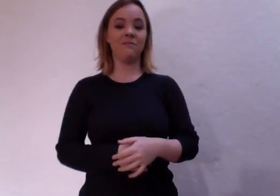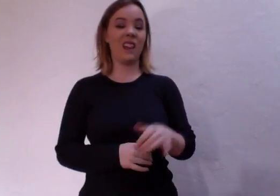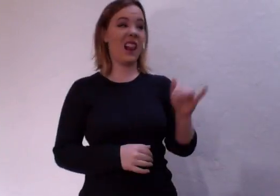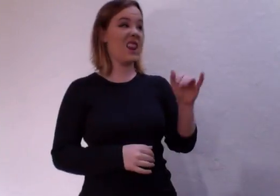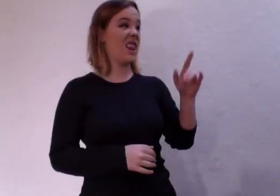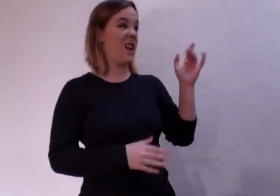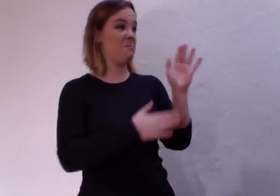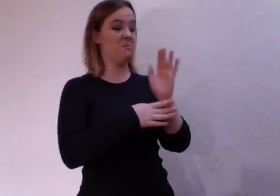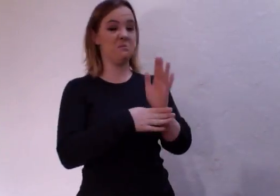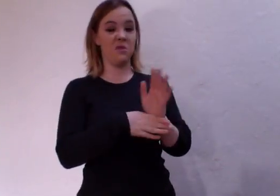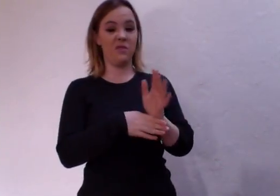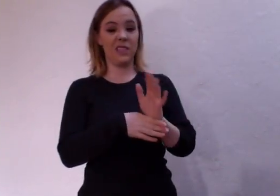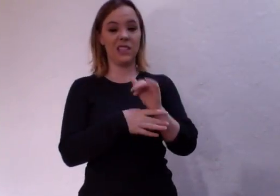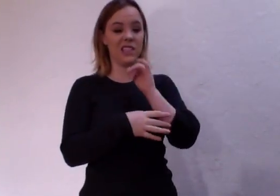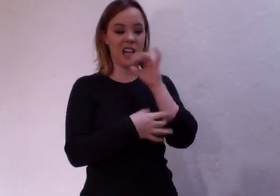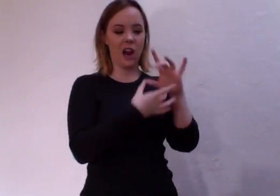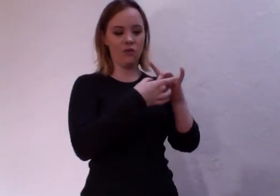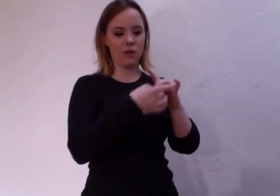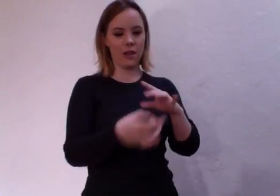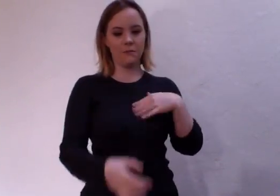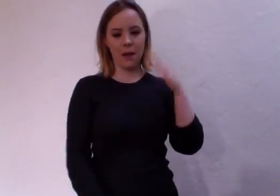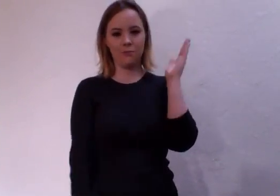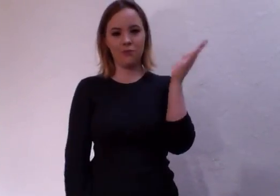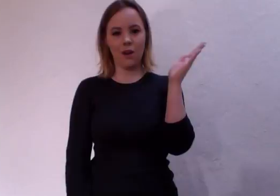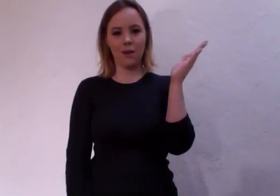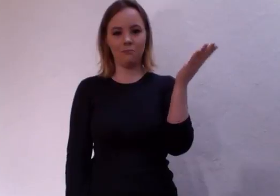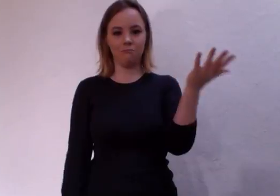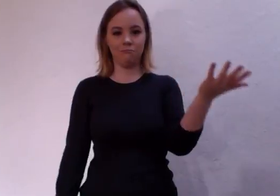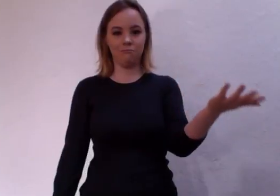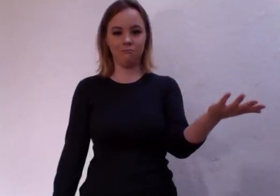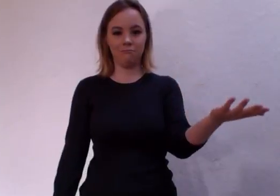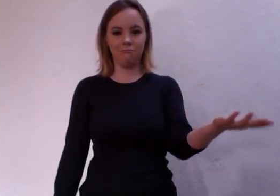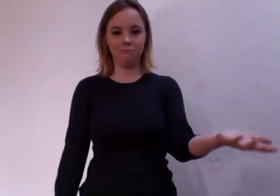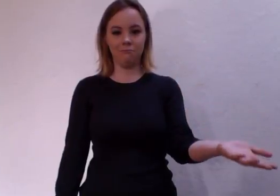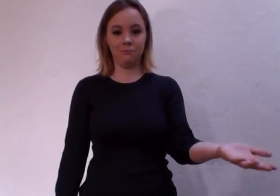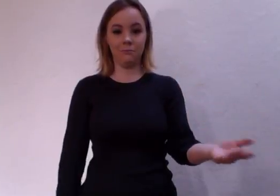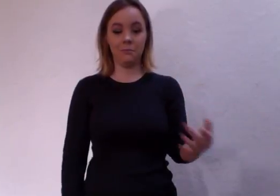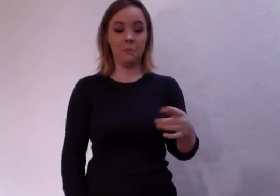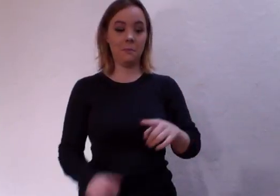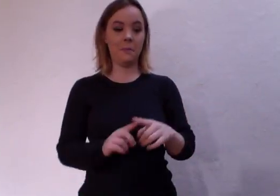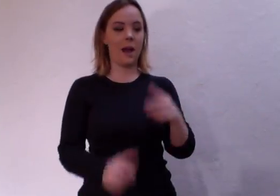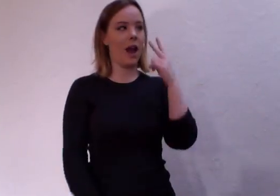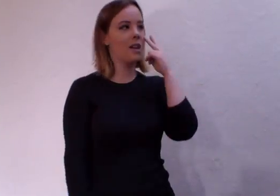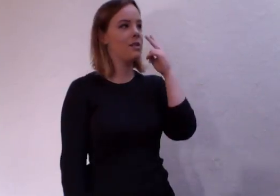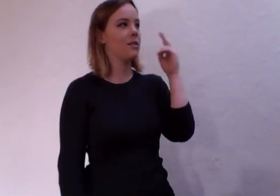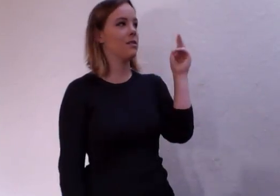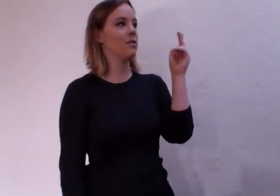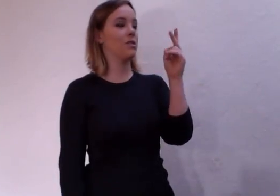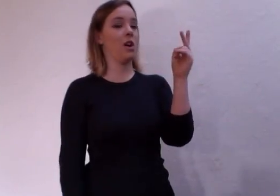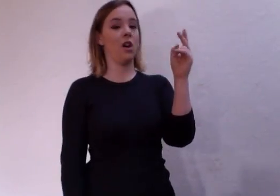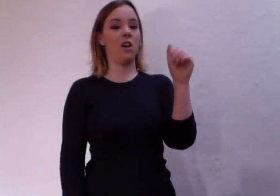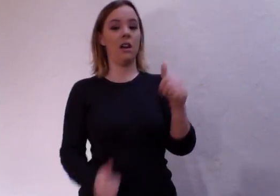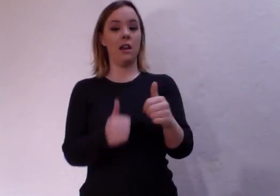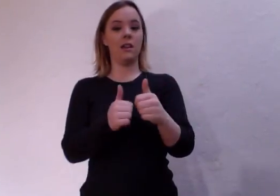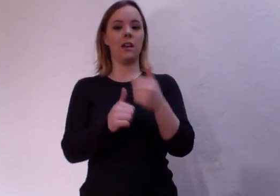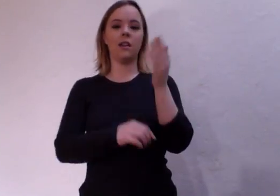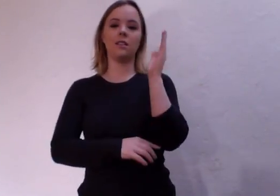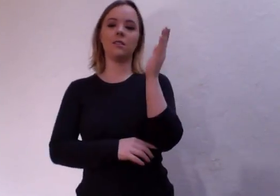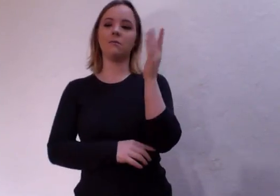That movie has absolutely nothing to do with my presentation, but when I saw the list of speakers and I knew I was going last, I was like, God,